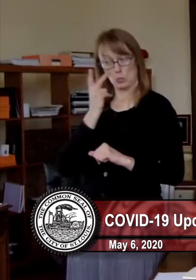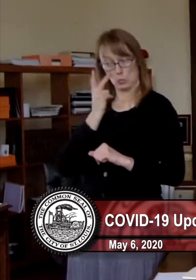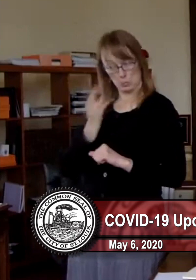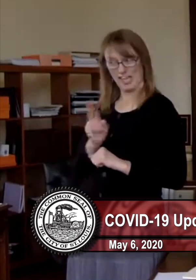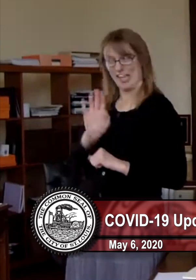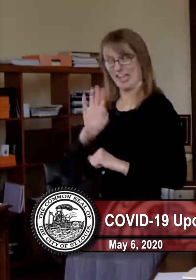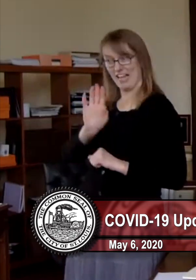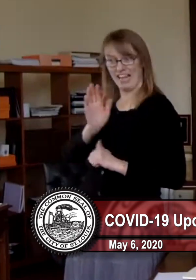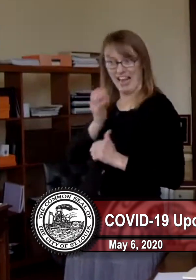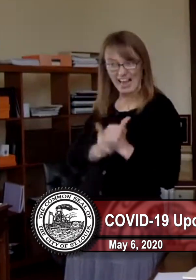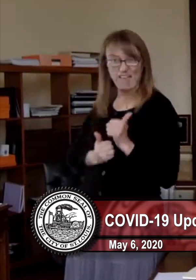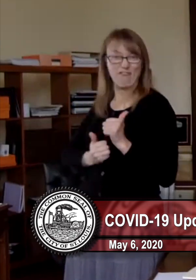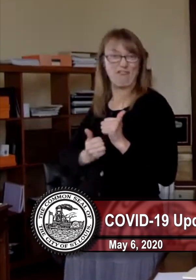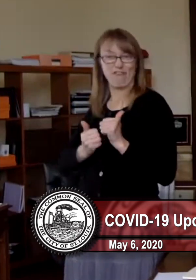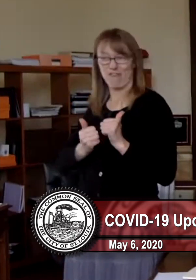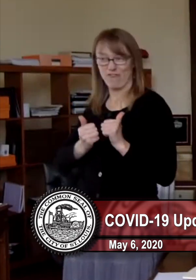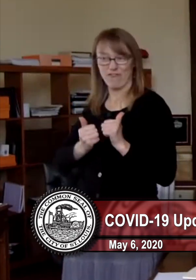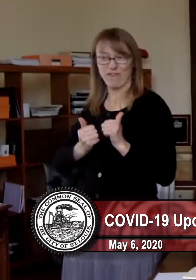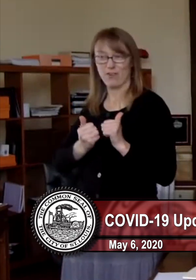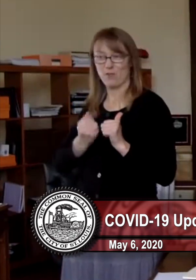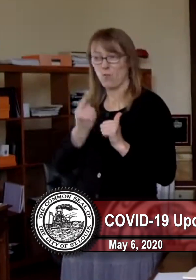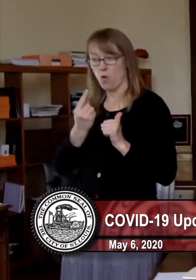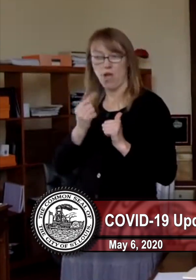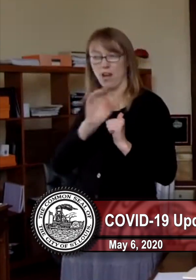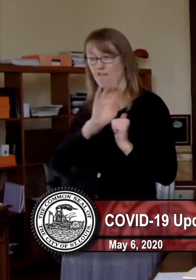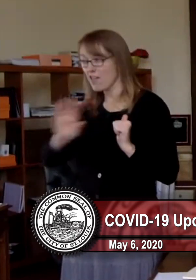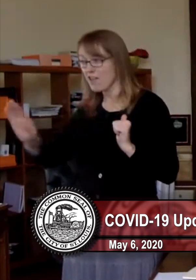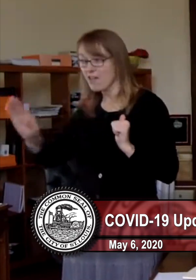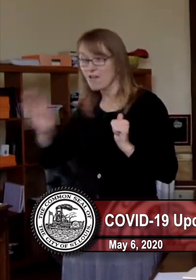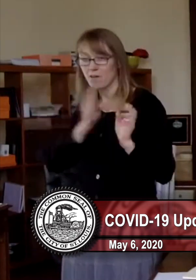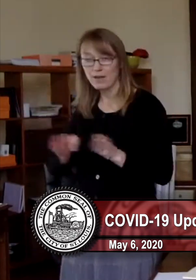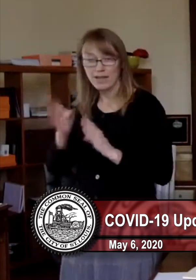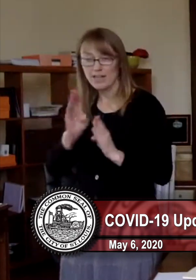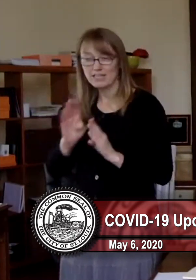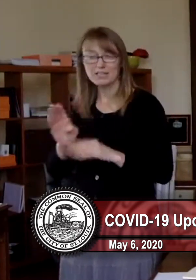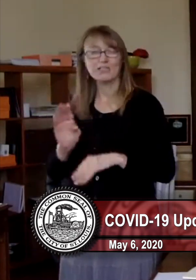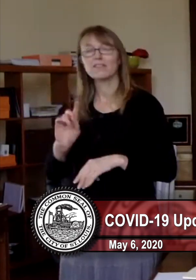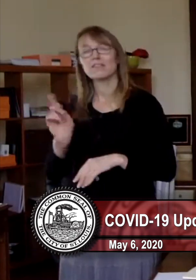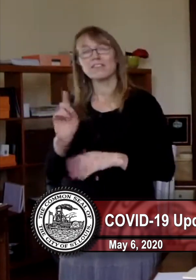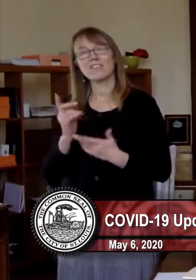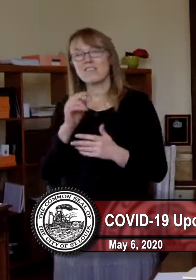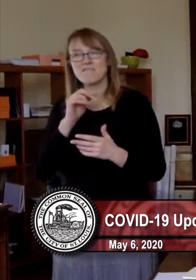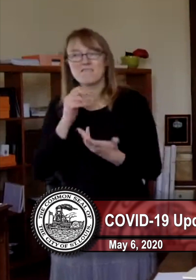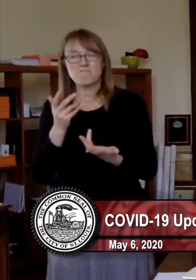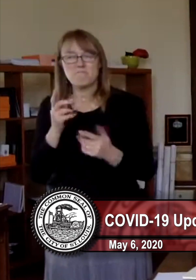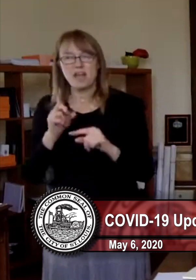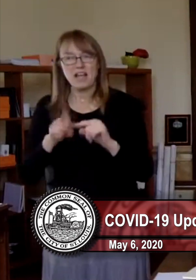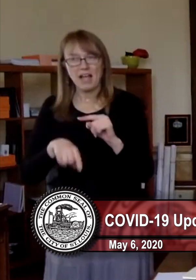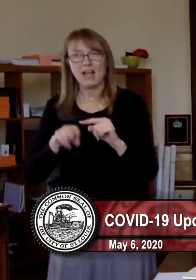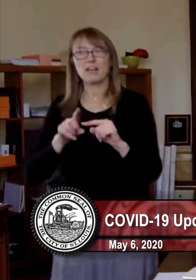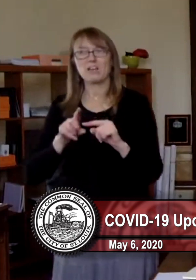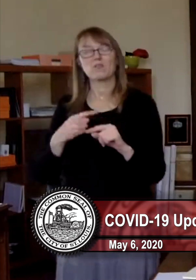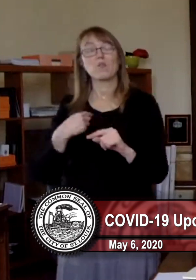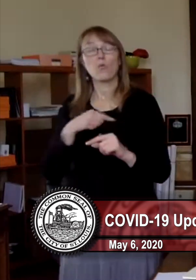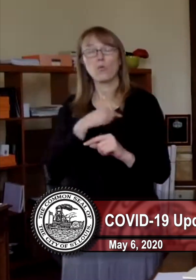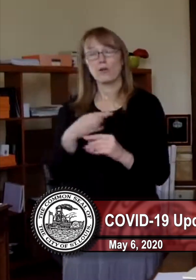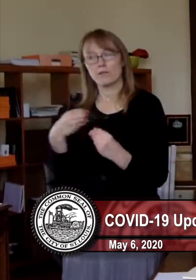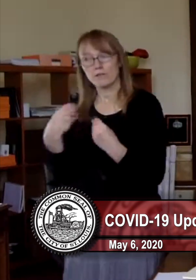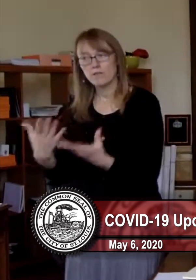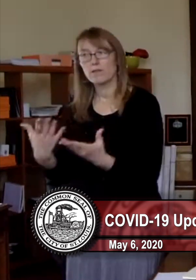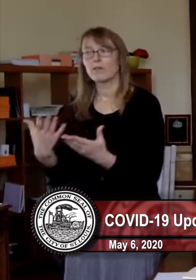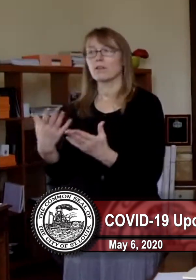giving them things that they have to do, like social distancing, like masks, hand washing, disinfecting.